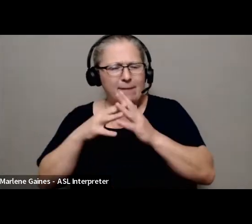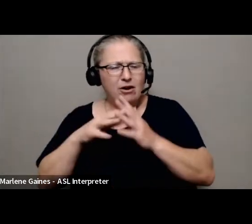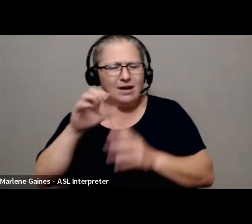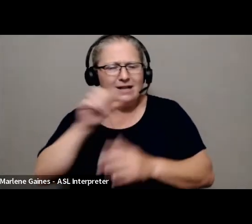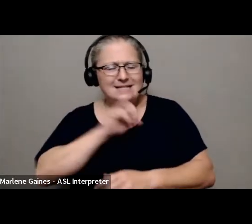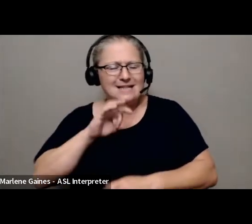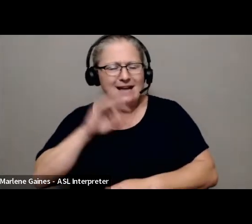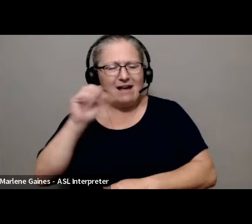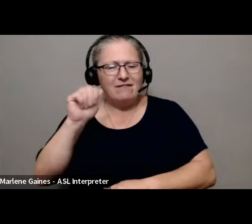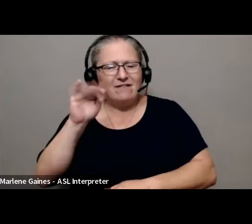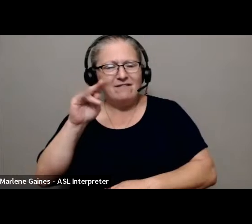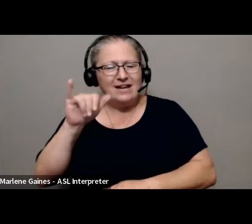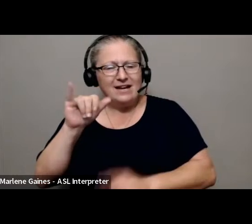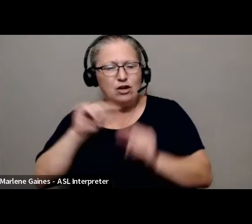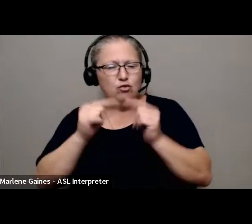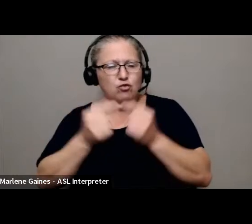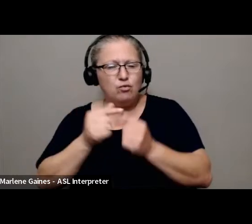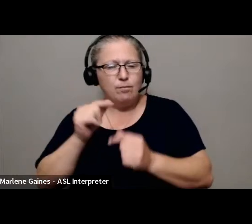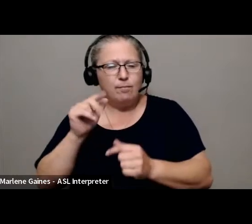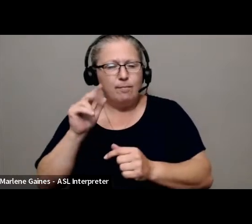Group update.